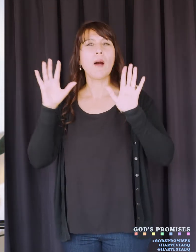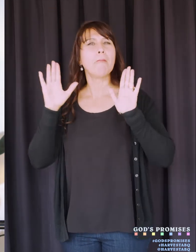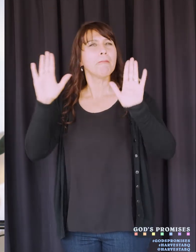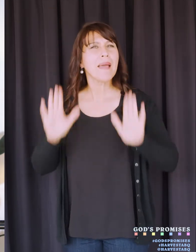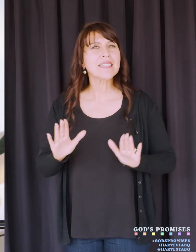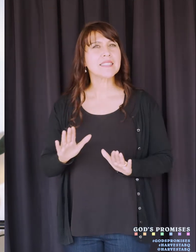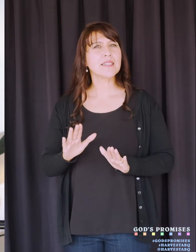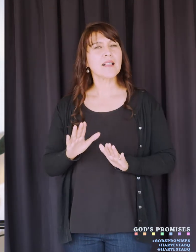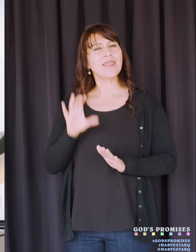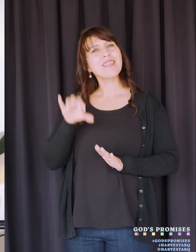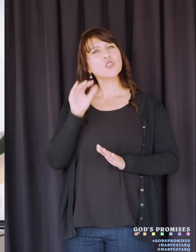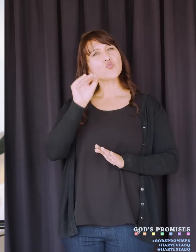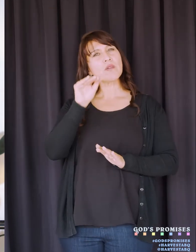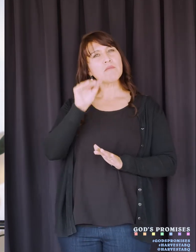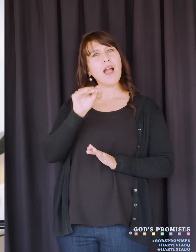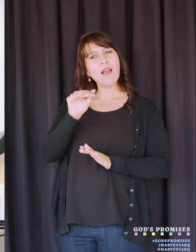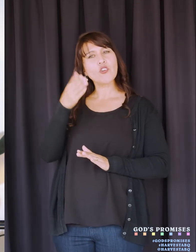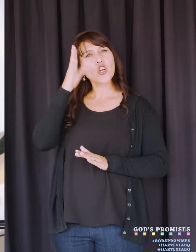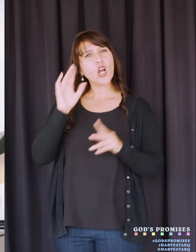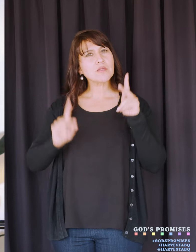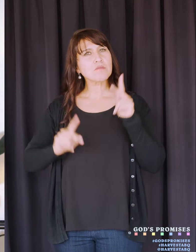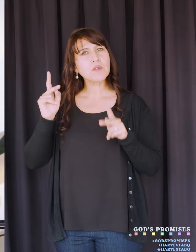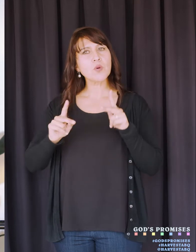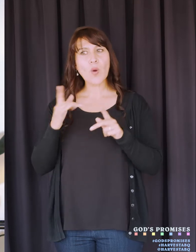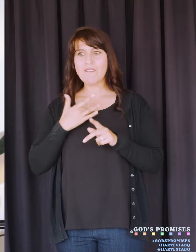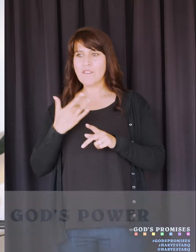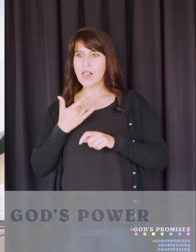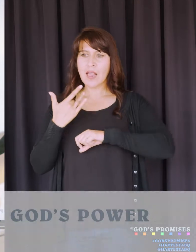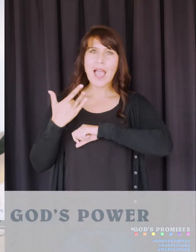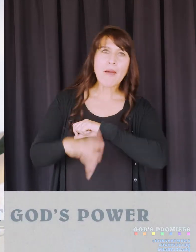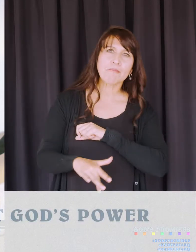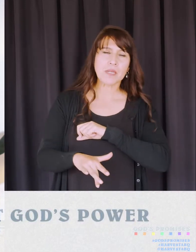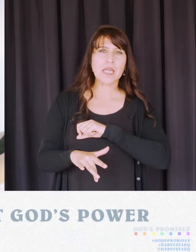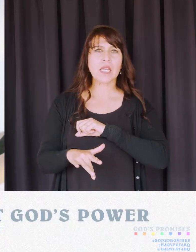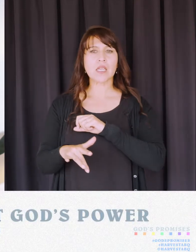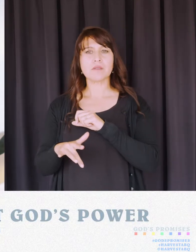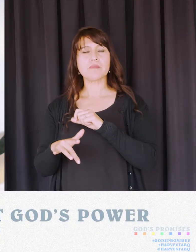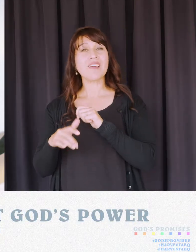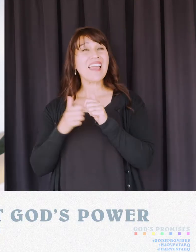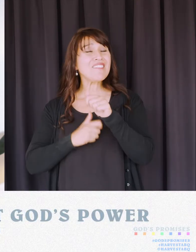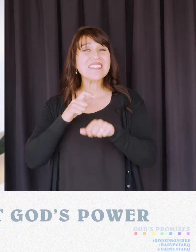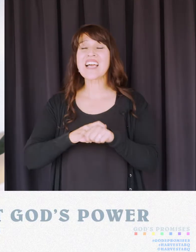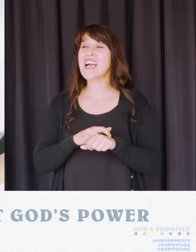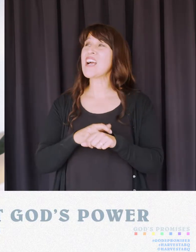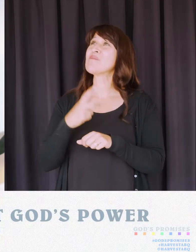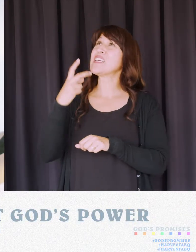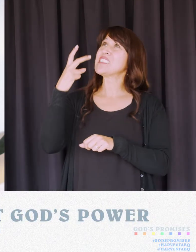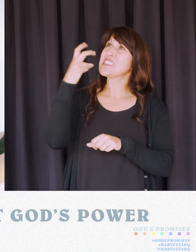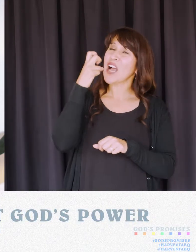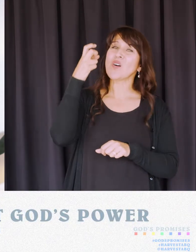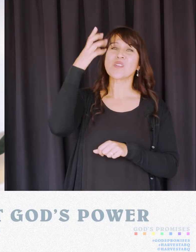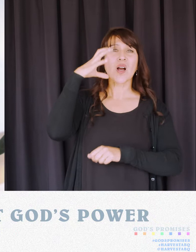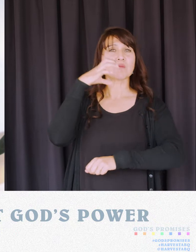is a reminder to the people of God when you're running on empty. Every time you doubt God's power, this